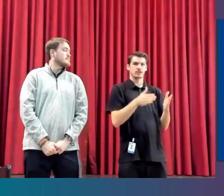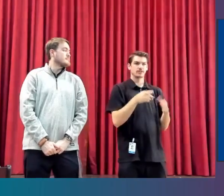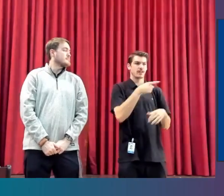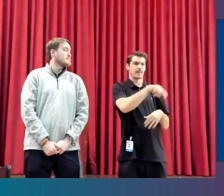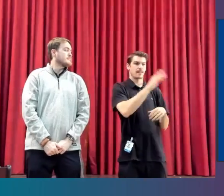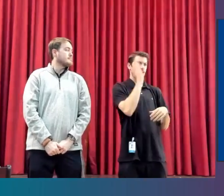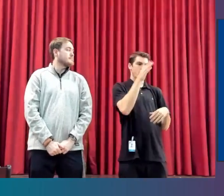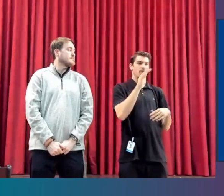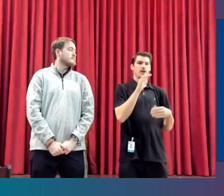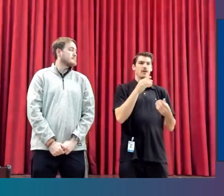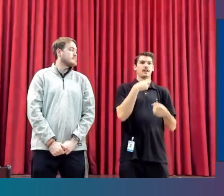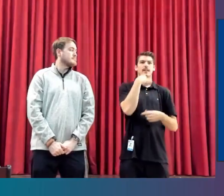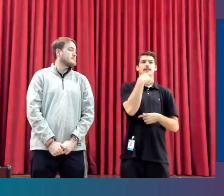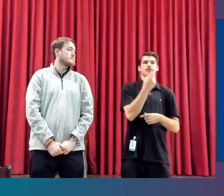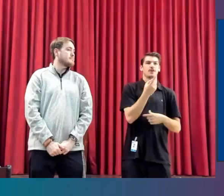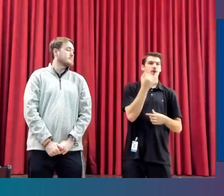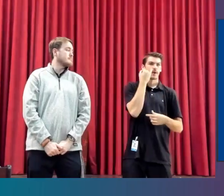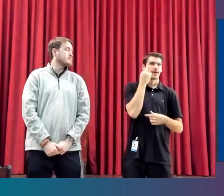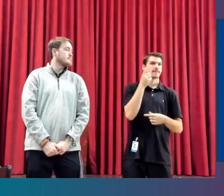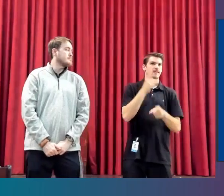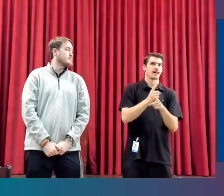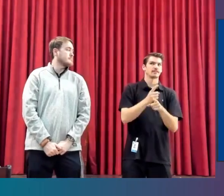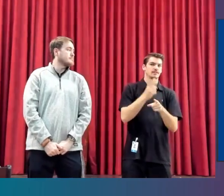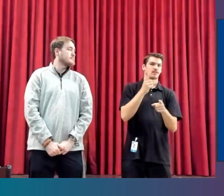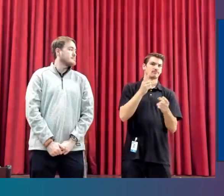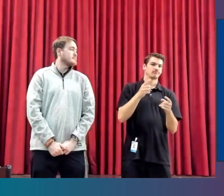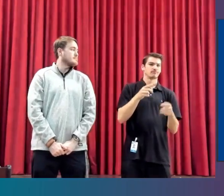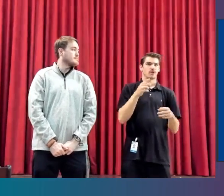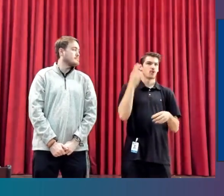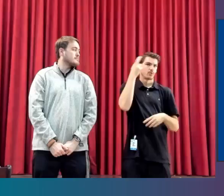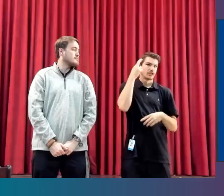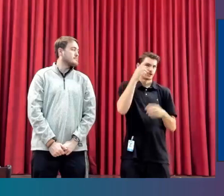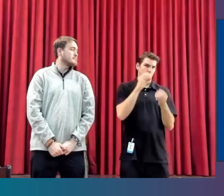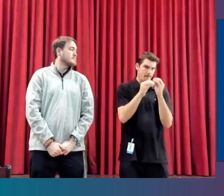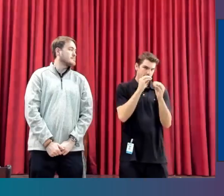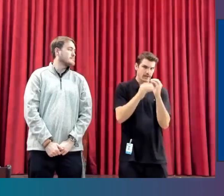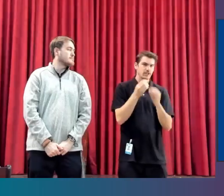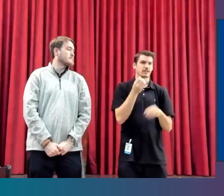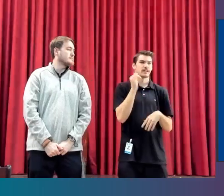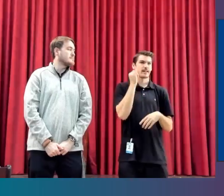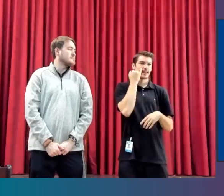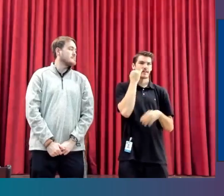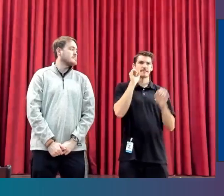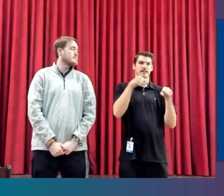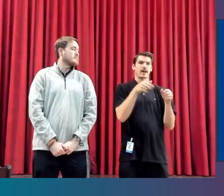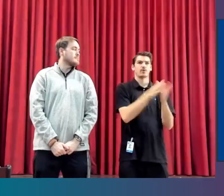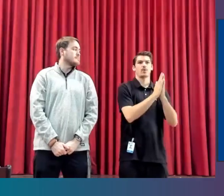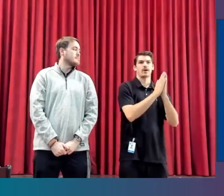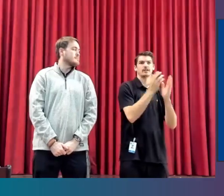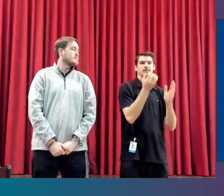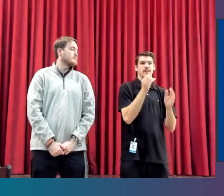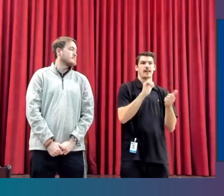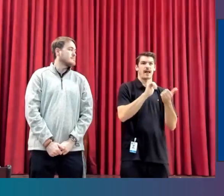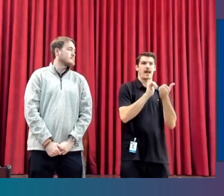know if that's a reasonable modification, something that you can request, or what that process would look like.